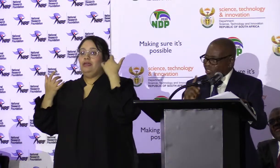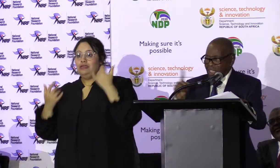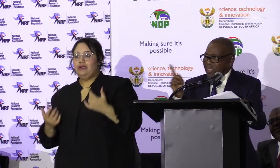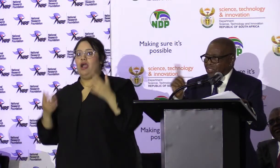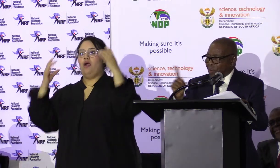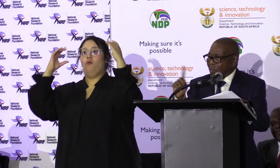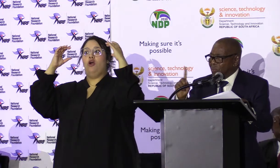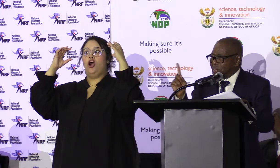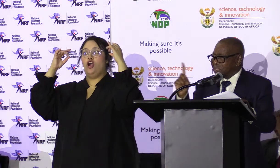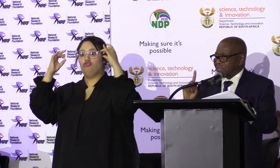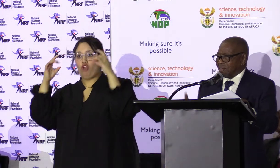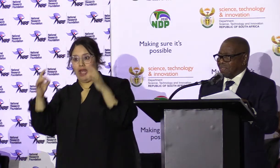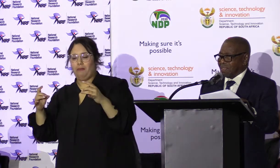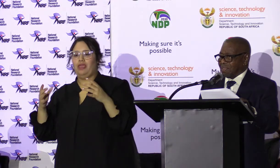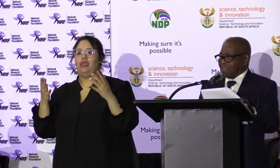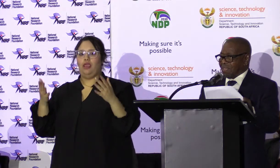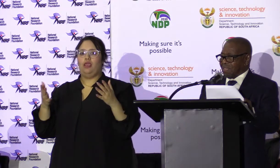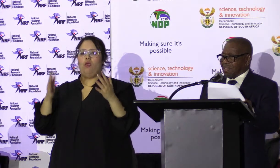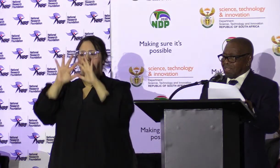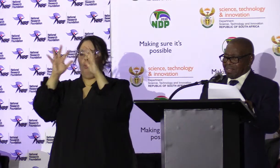astronomy has changed our world.